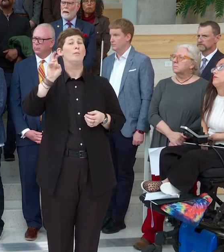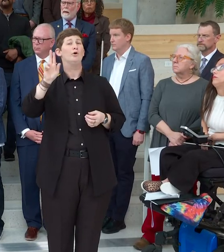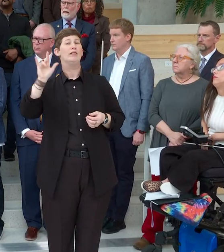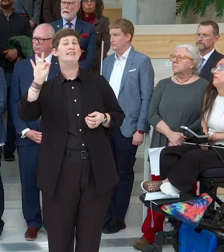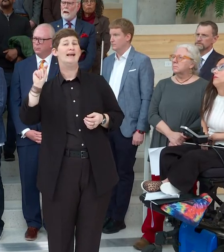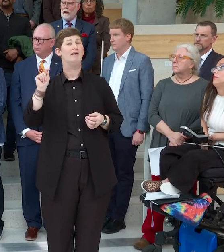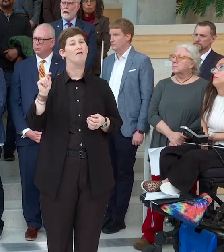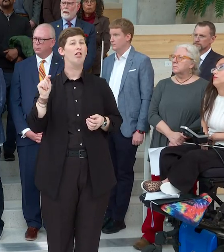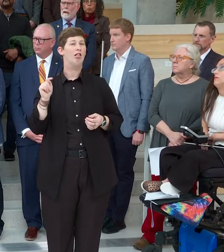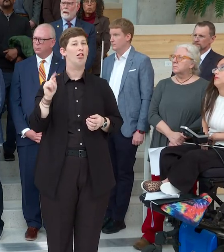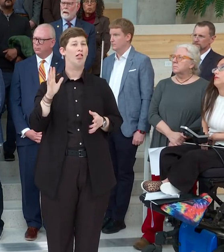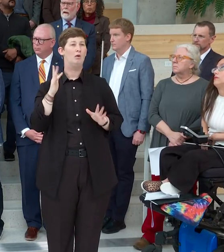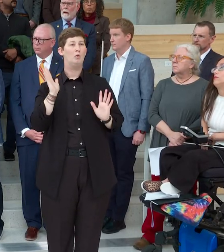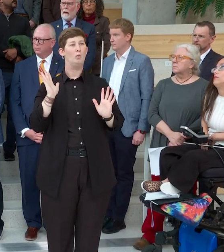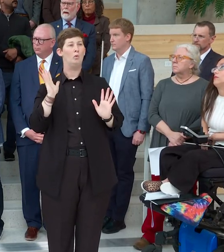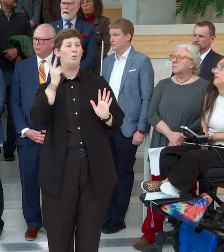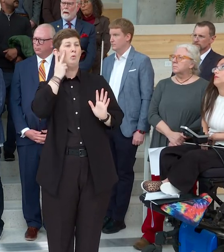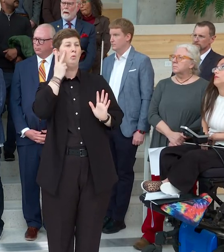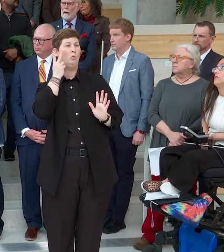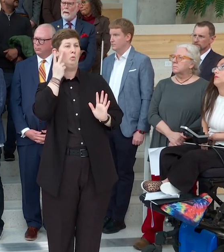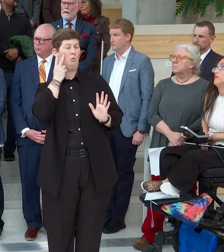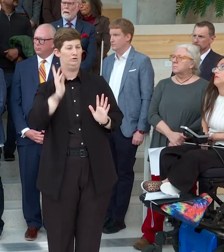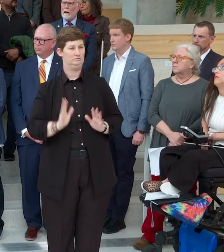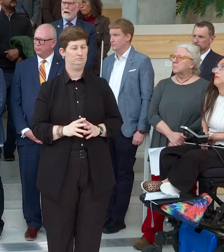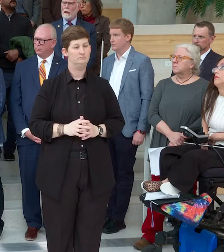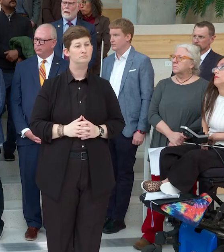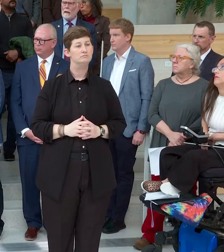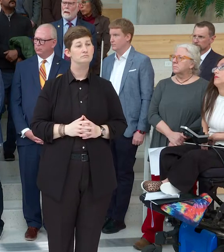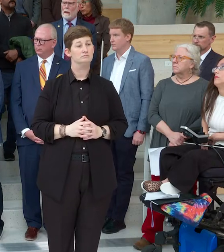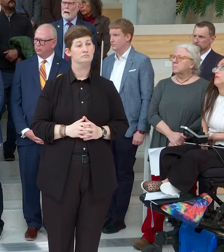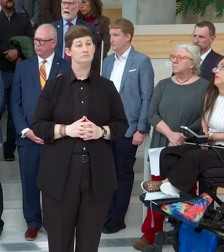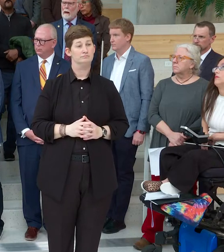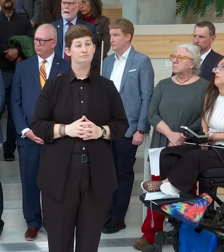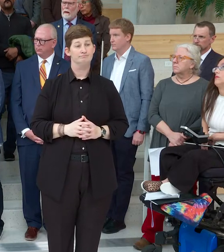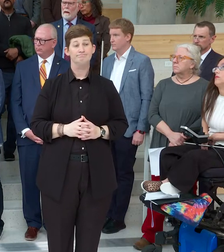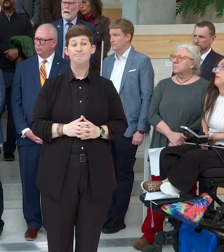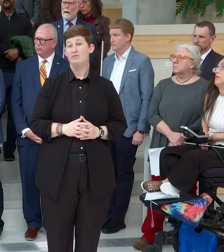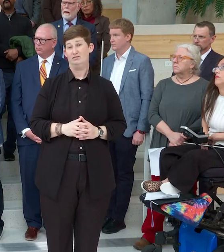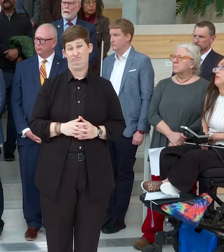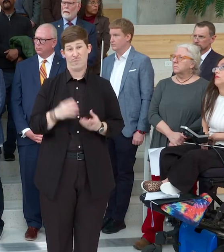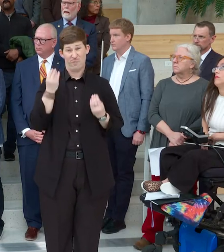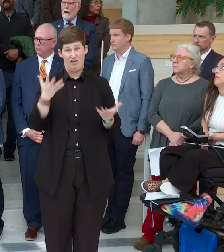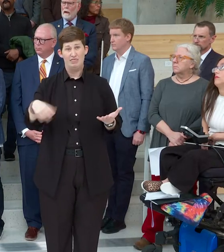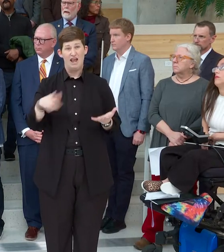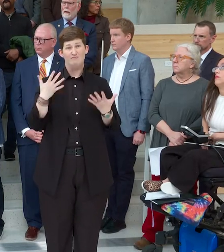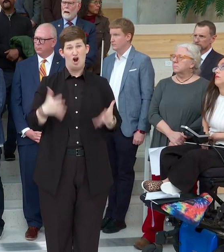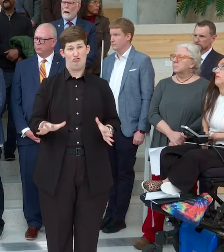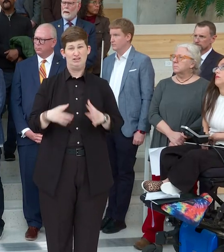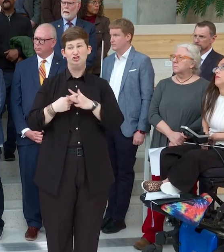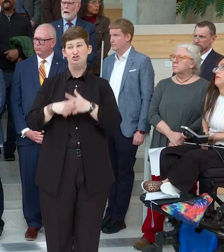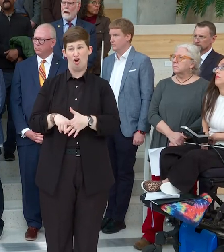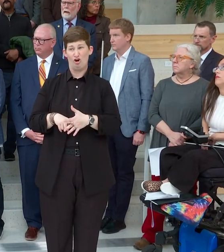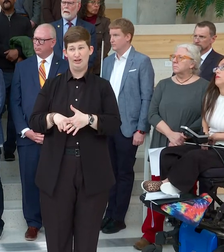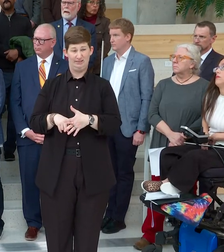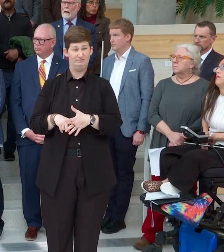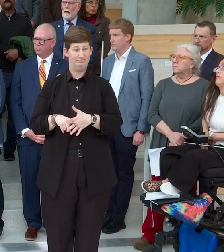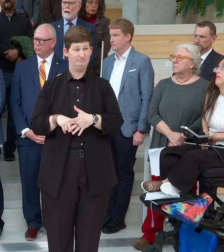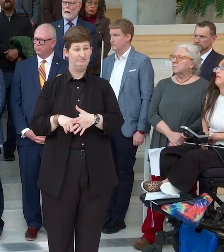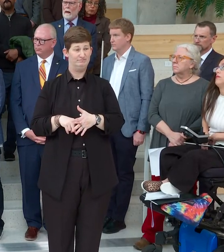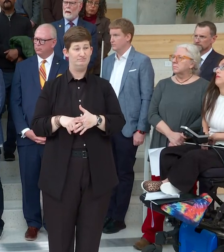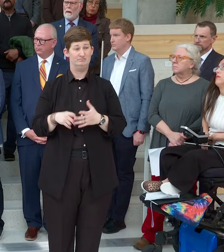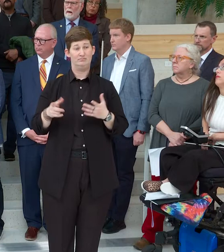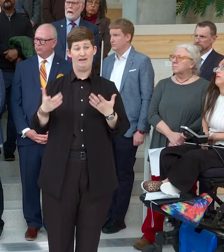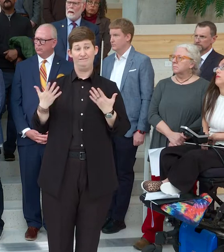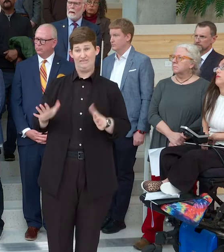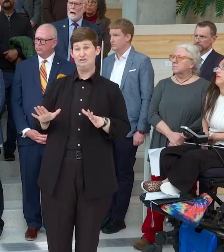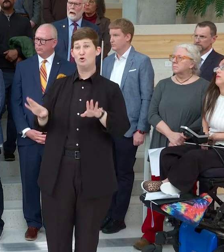they have already begun taking steps to exit on May 1st. Uber has closed down one of their